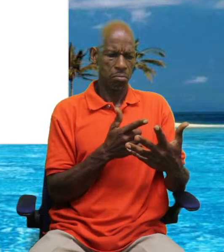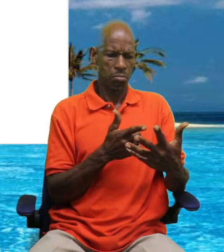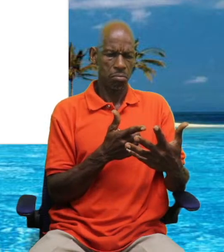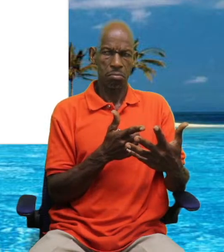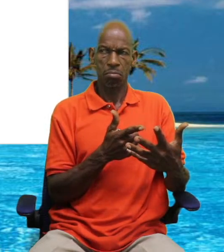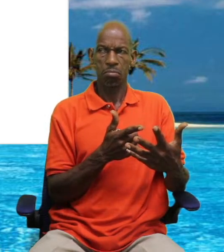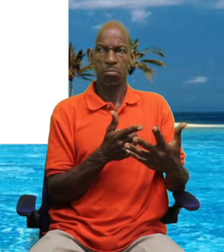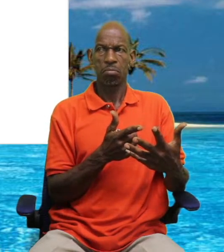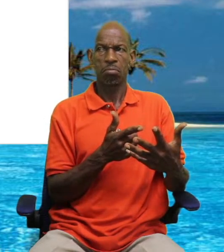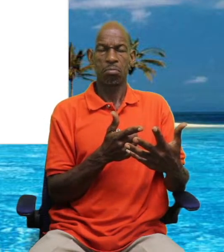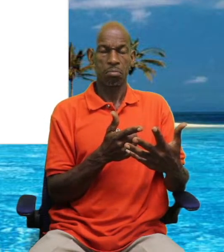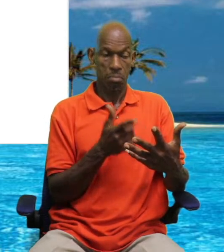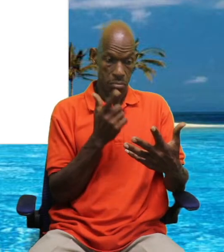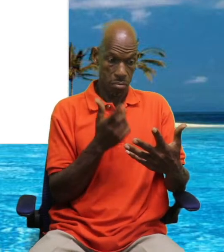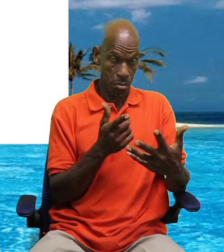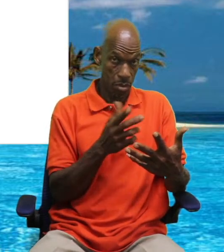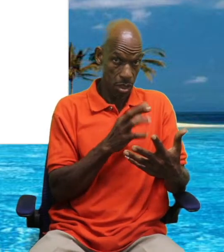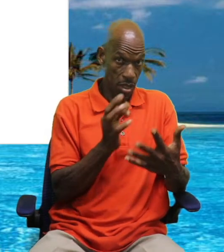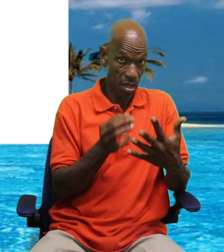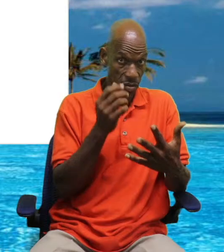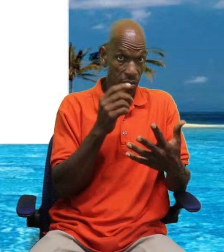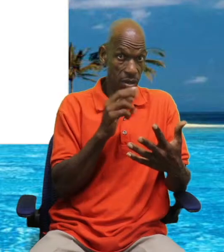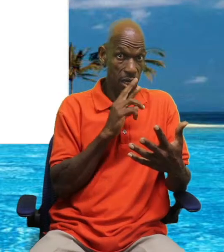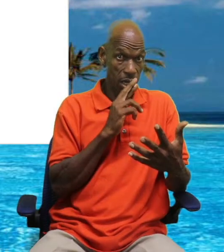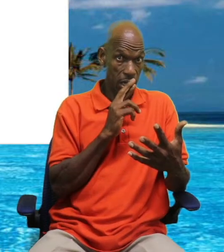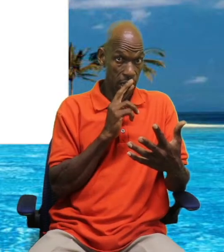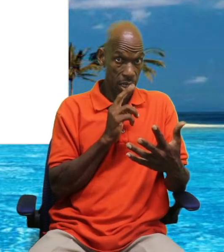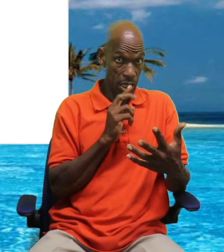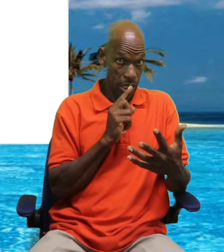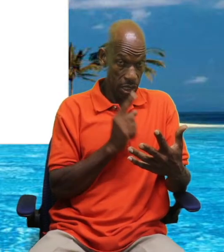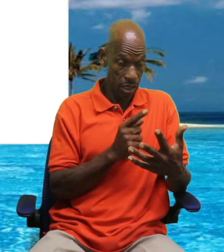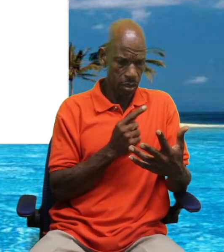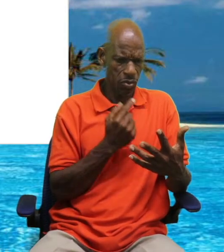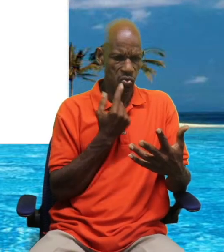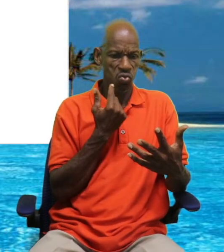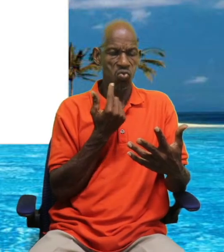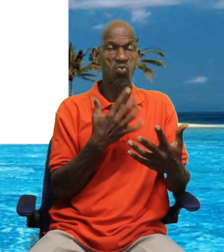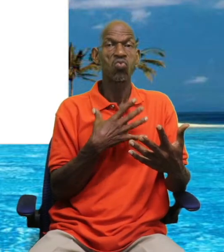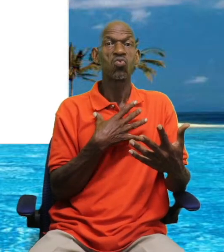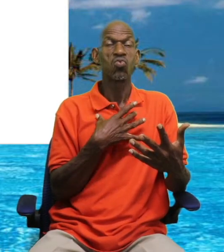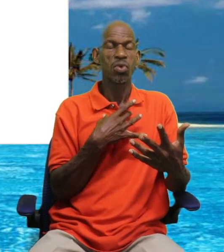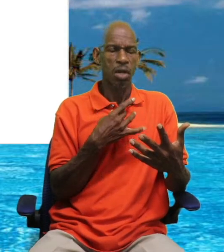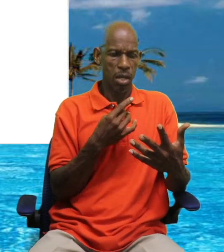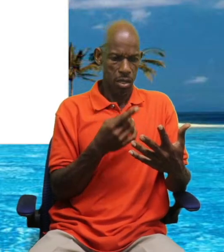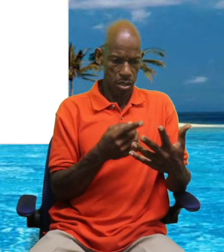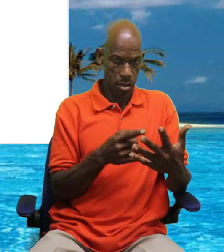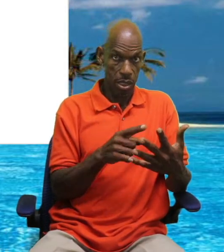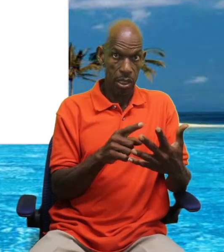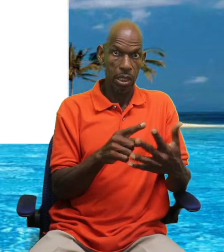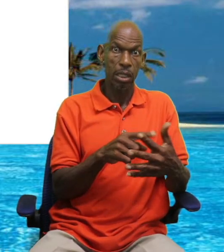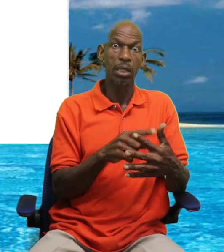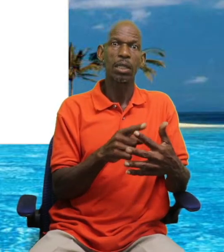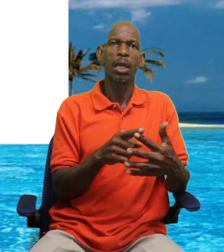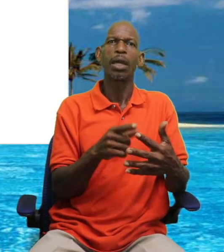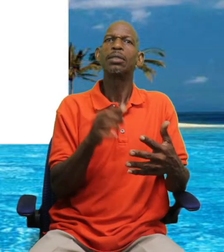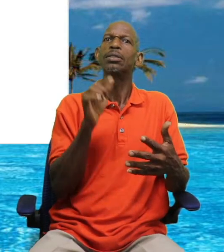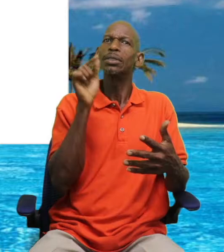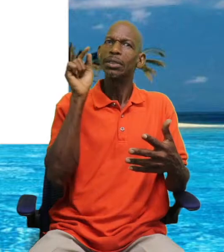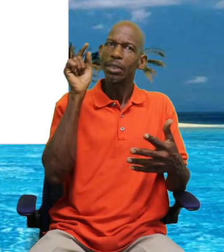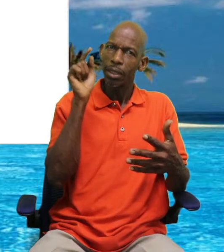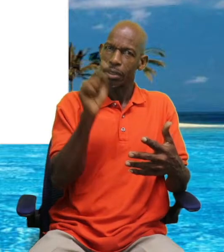So we have two sentences in section 2, section A, sorry,